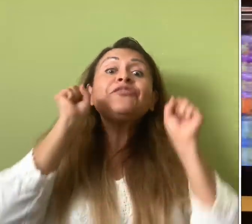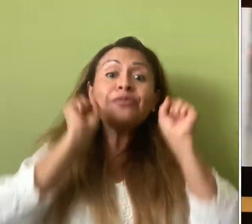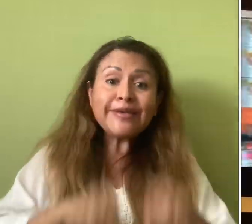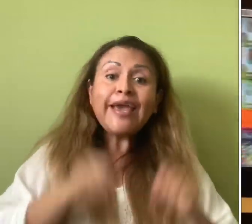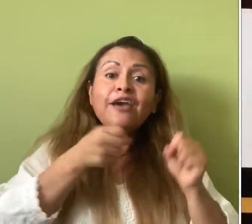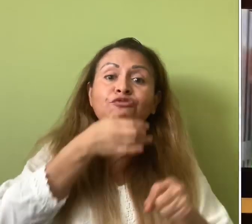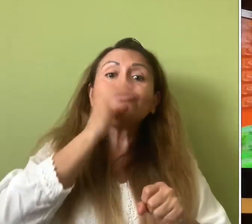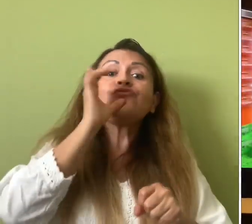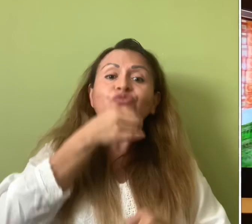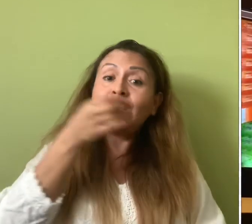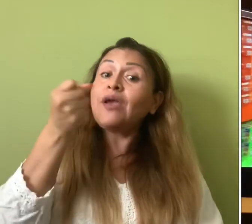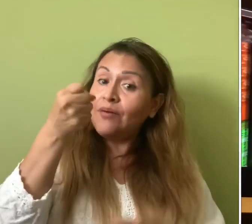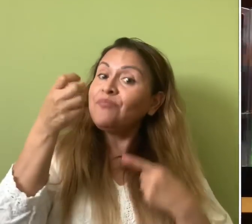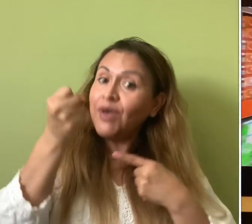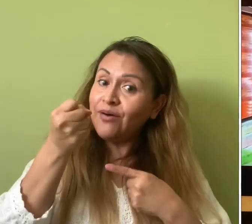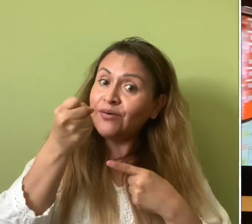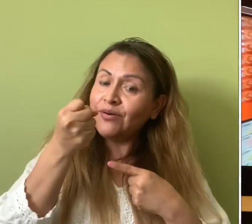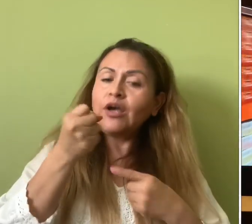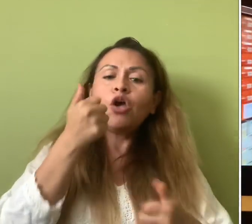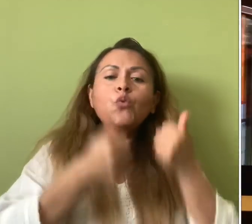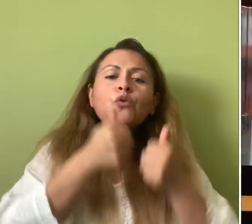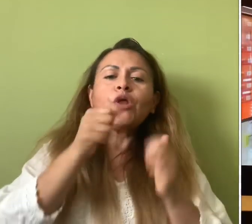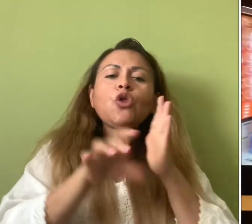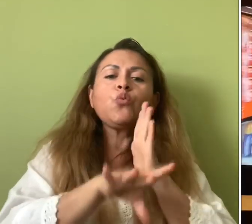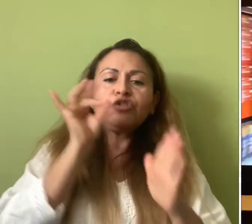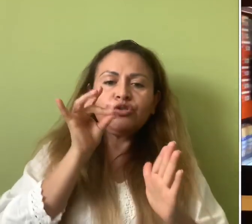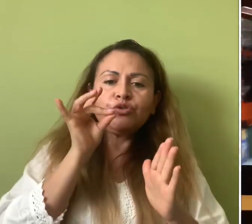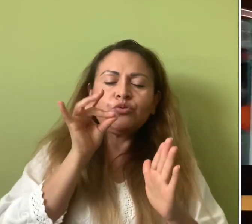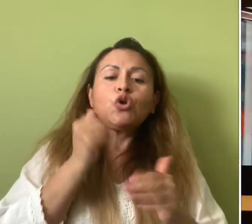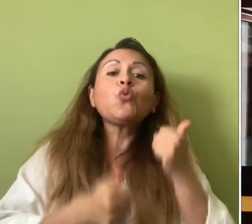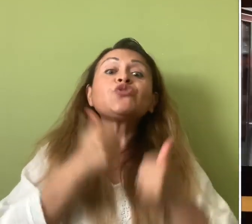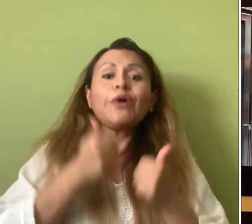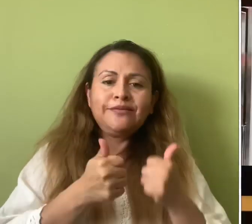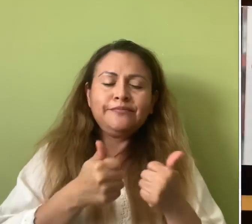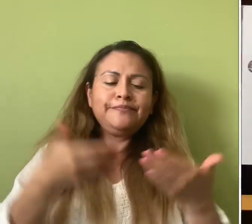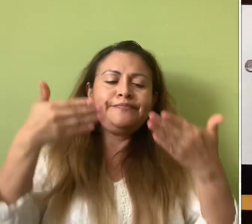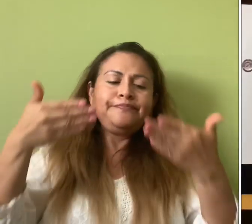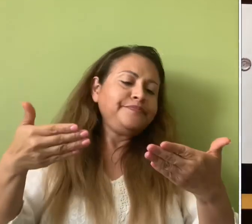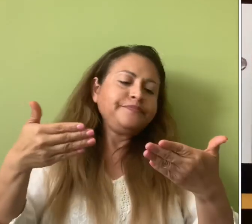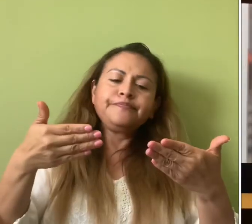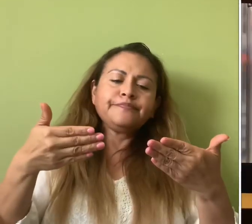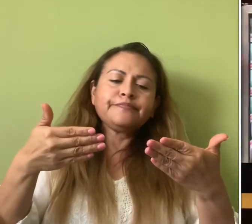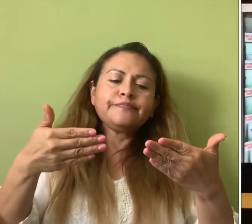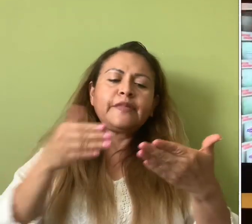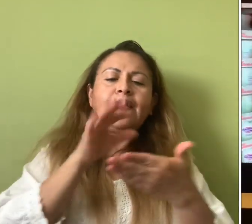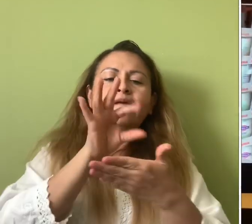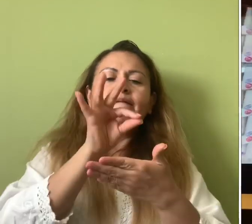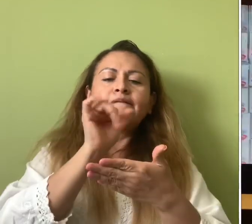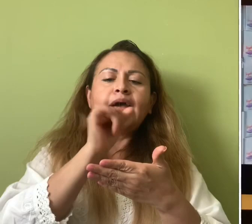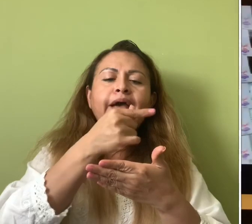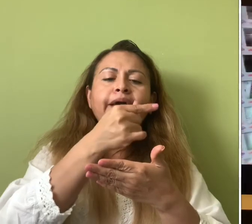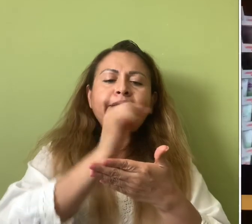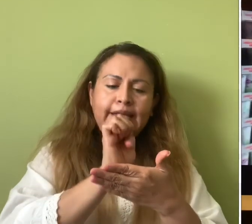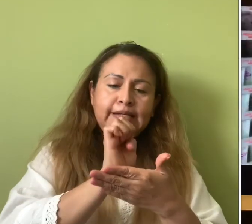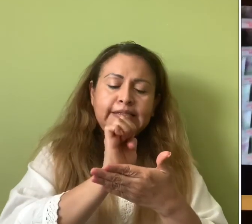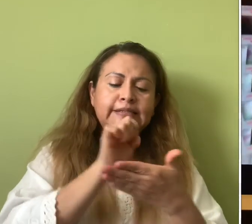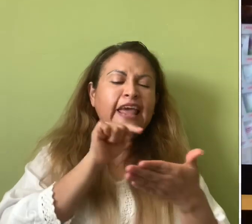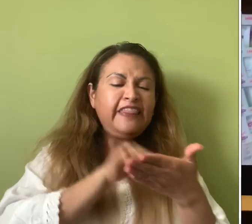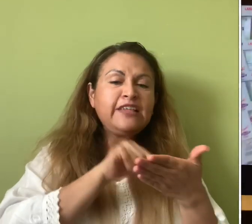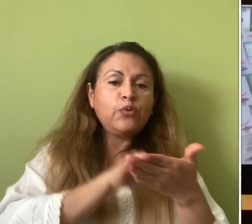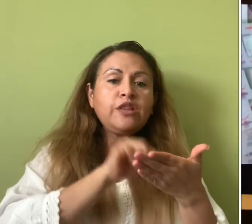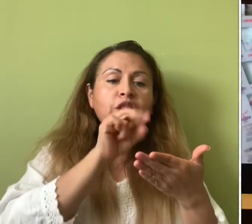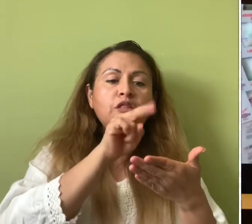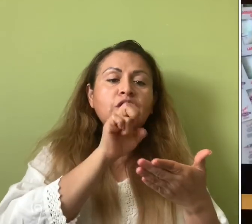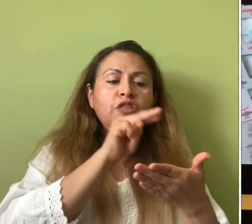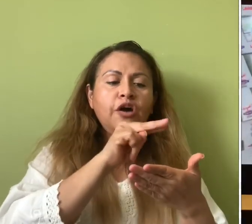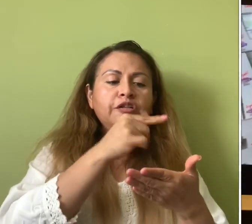couple choices here. So which one would you choose here? Would you choose the Faye non-GMO?